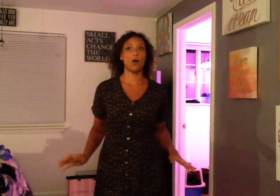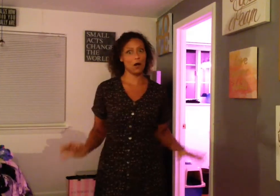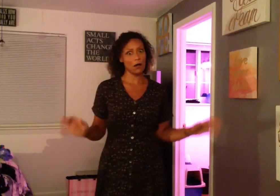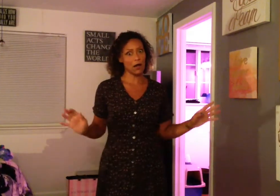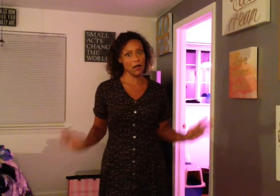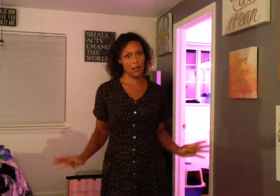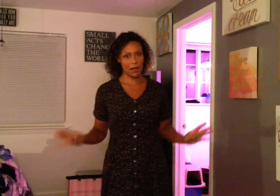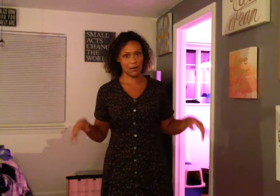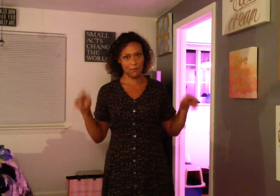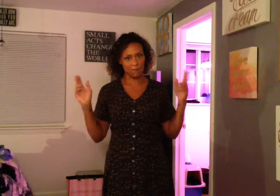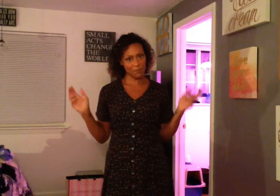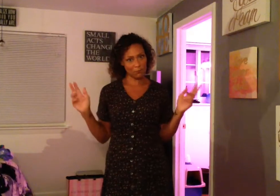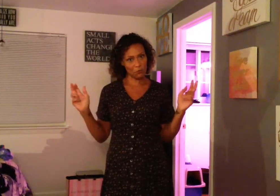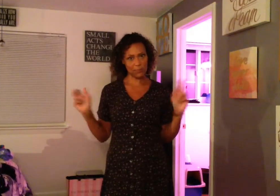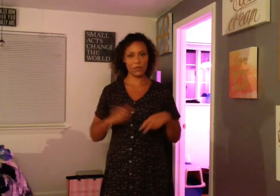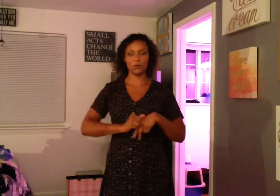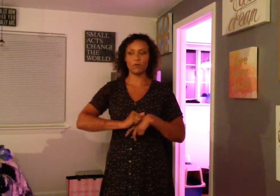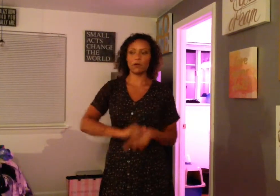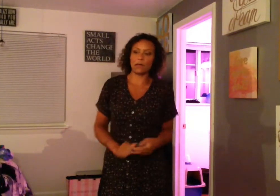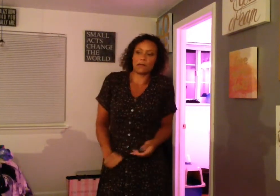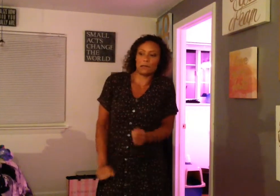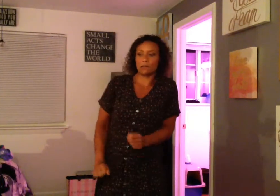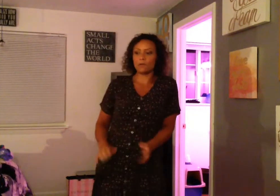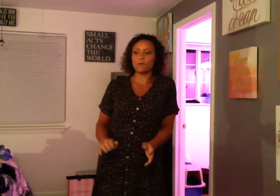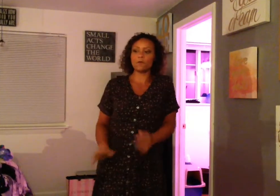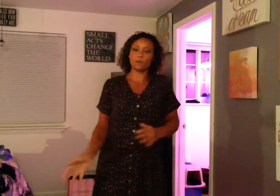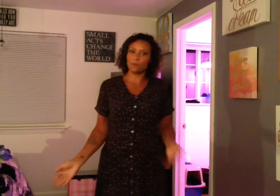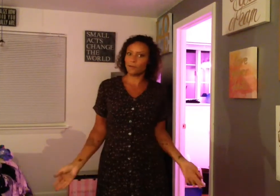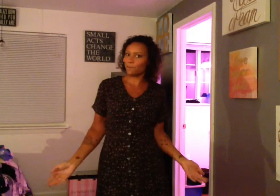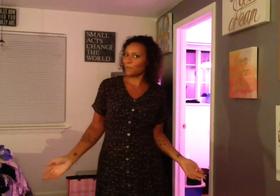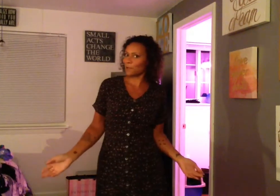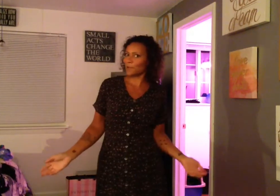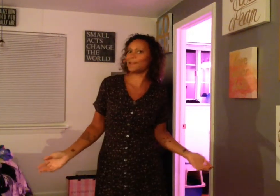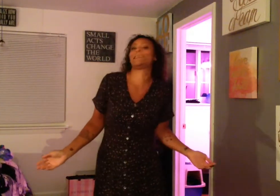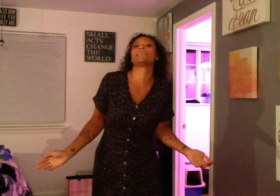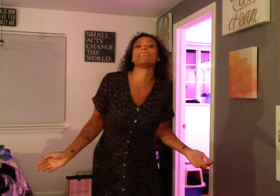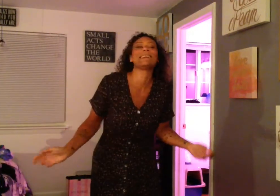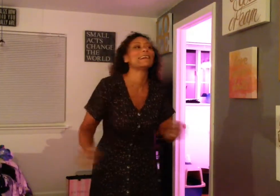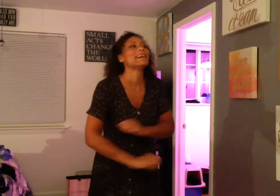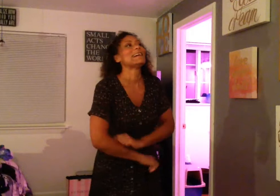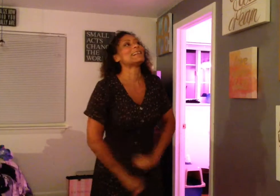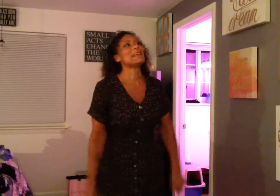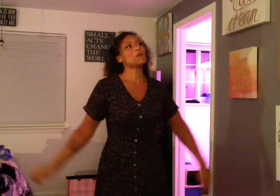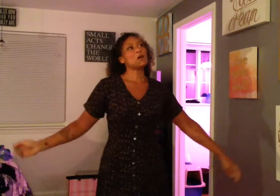are a lot of people here who are not, you know, souls of humanity. They